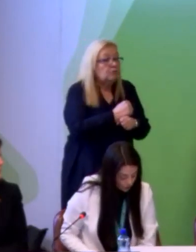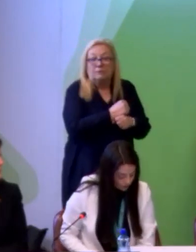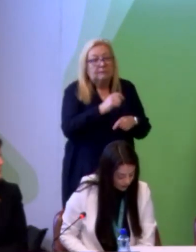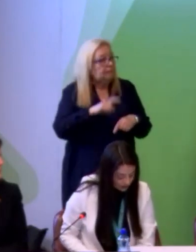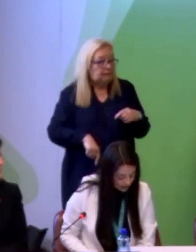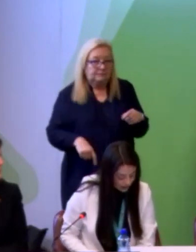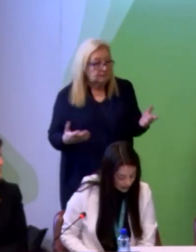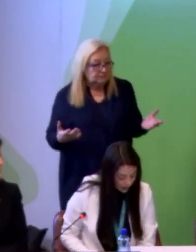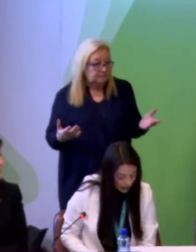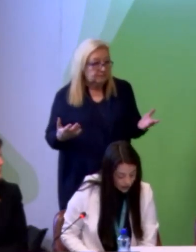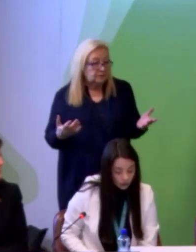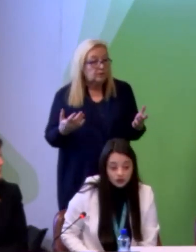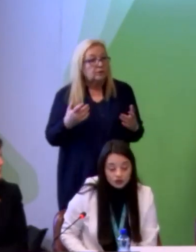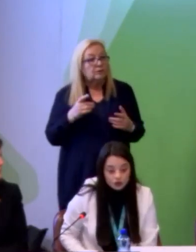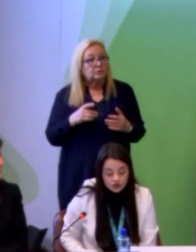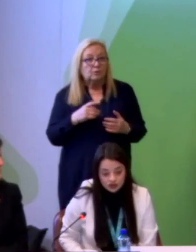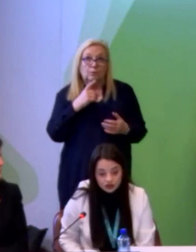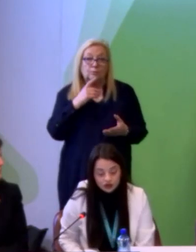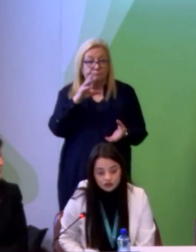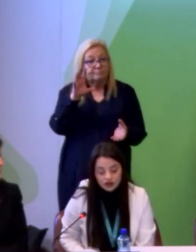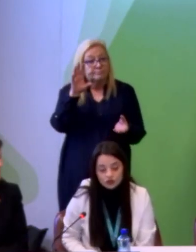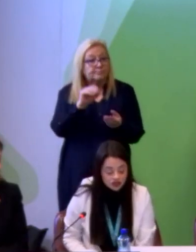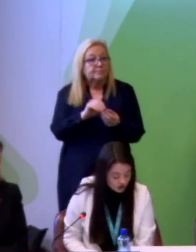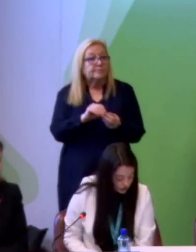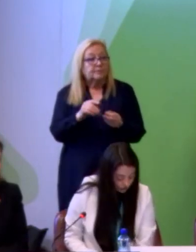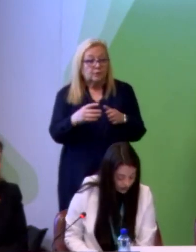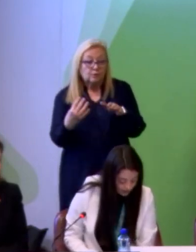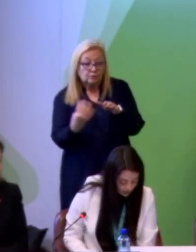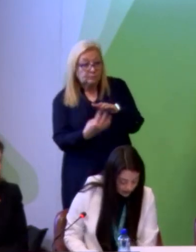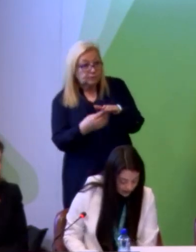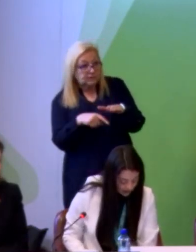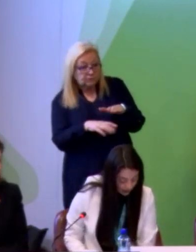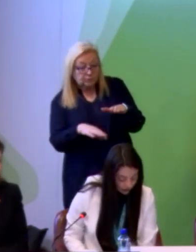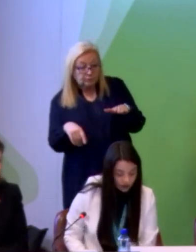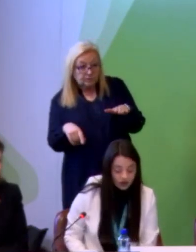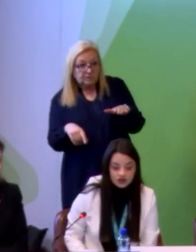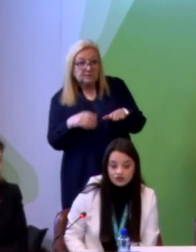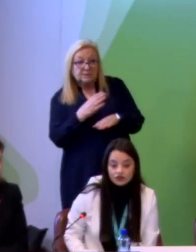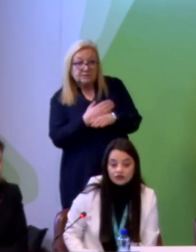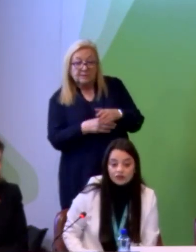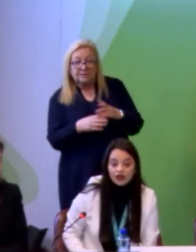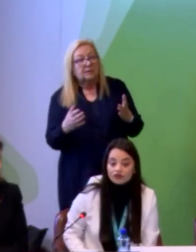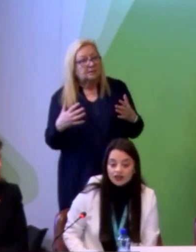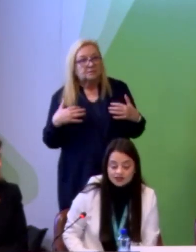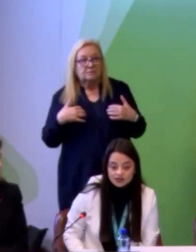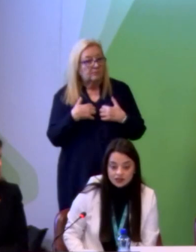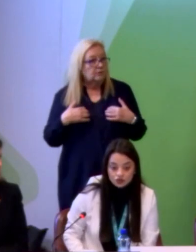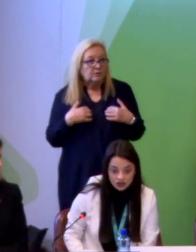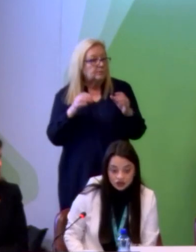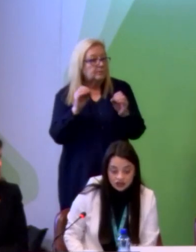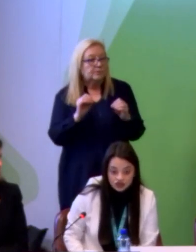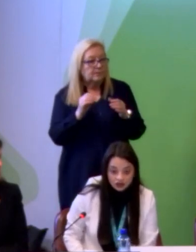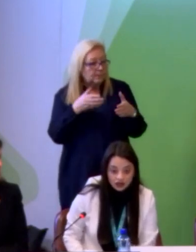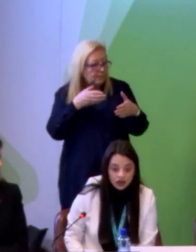household-related responsibilities. So in conclusion, refugee children with disabilities in Lebanon are suffering from lack of access